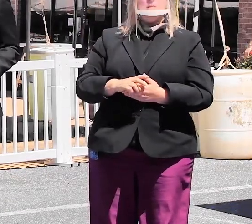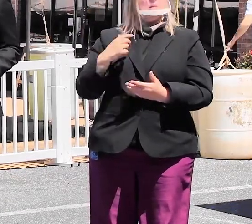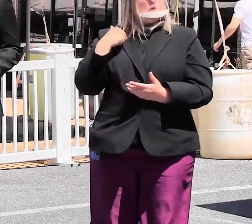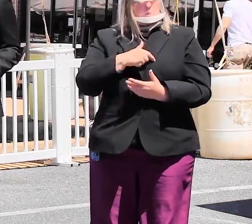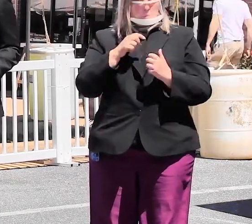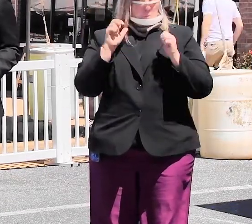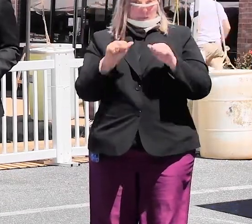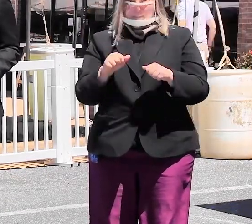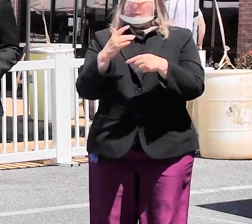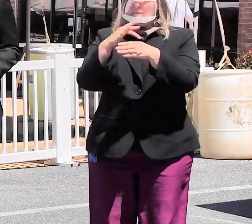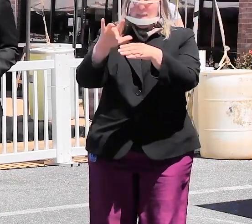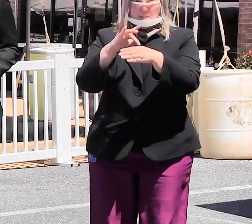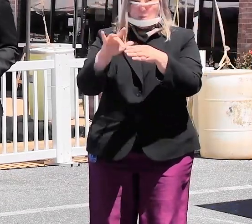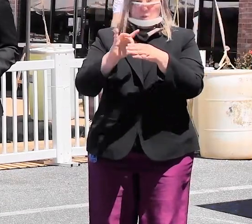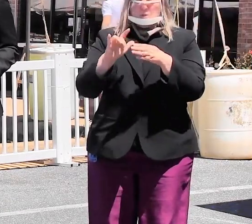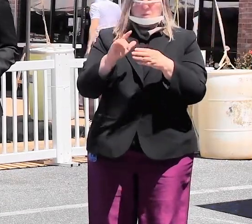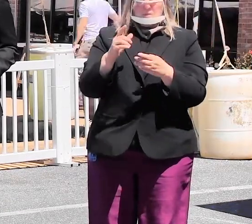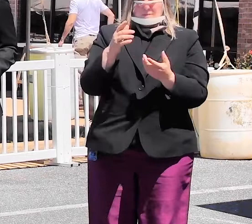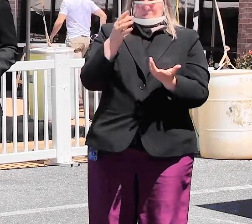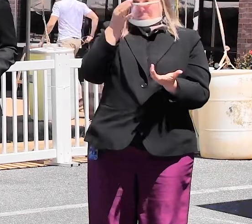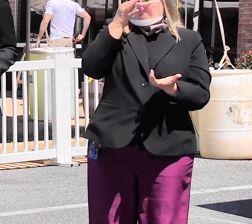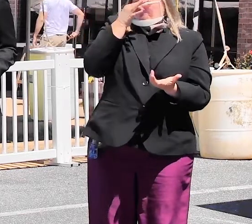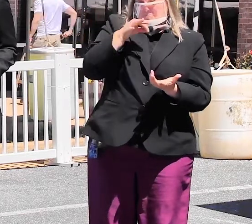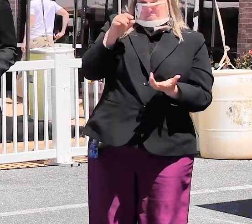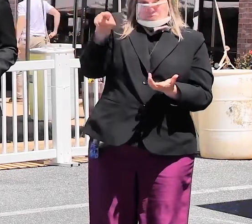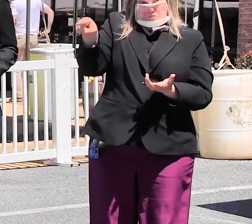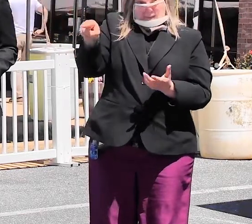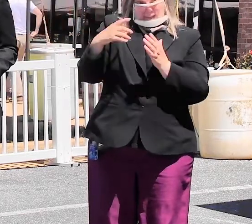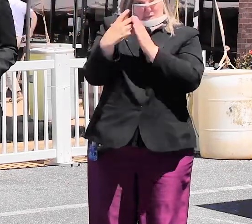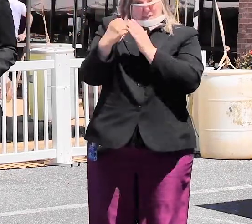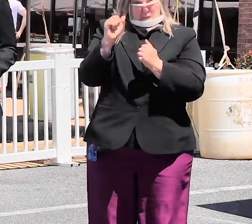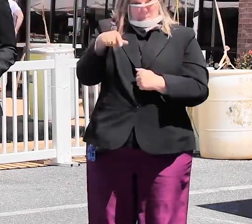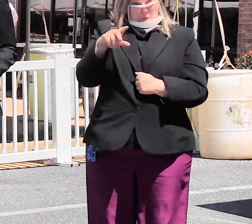We could be available right outside your apartment building.